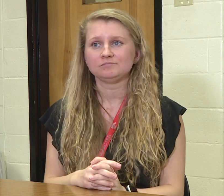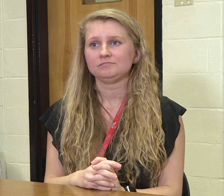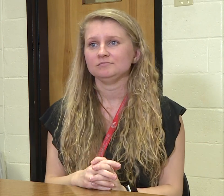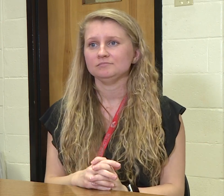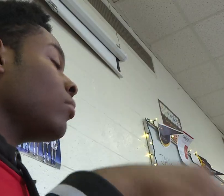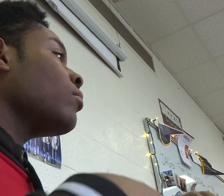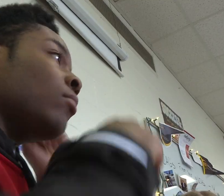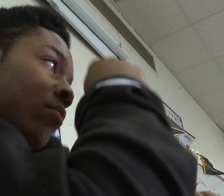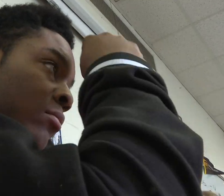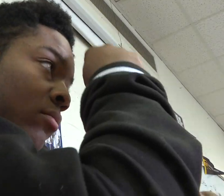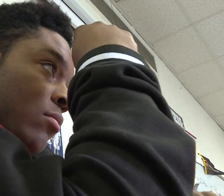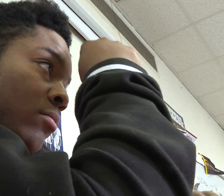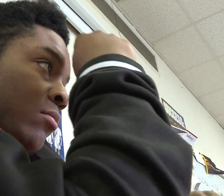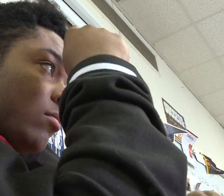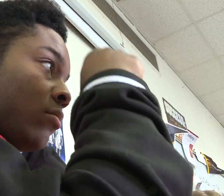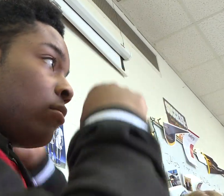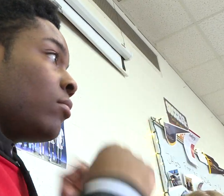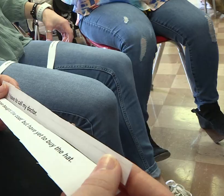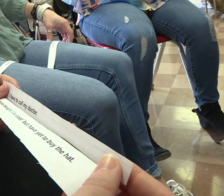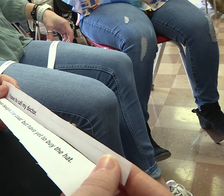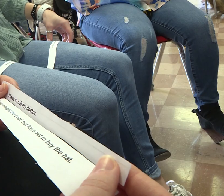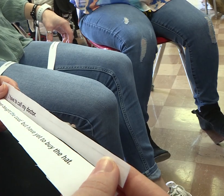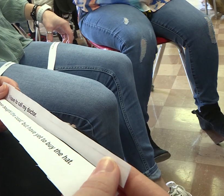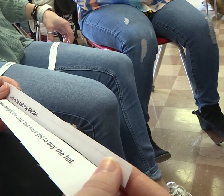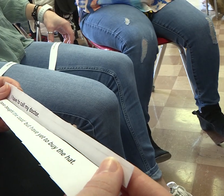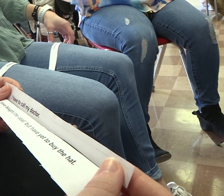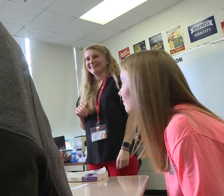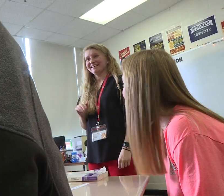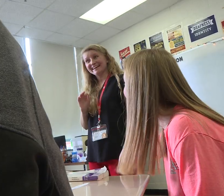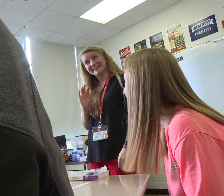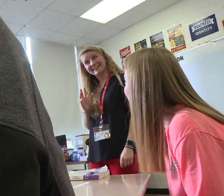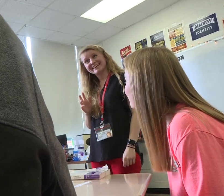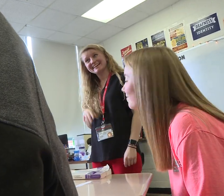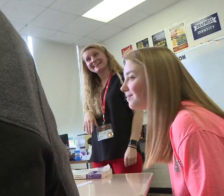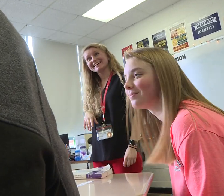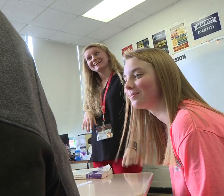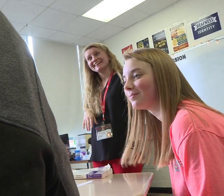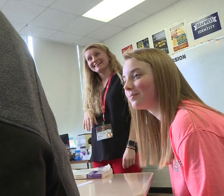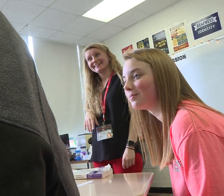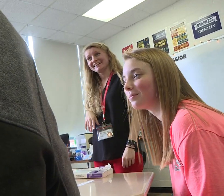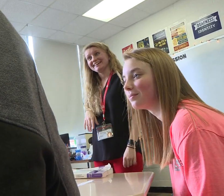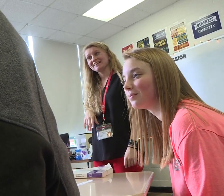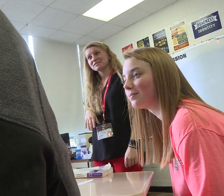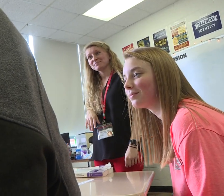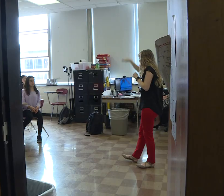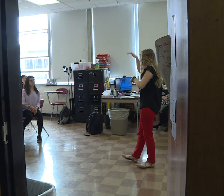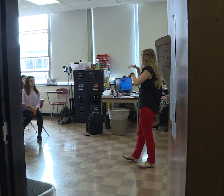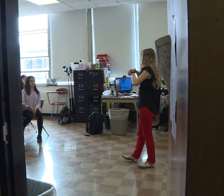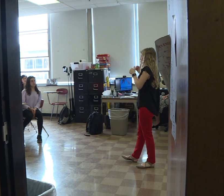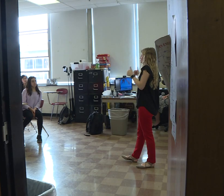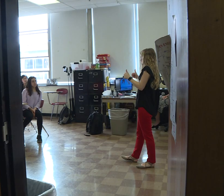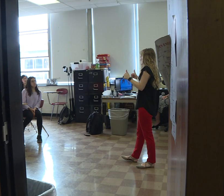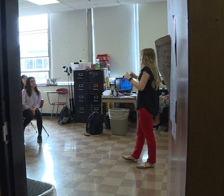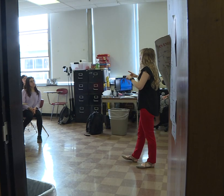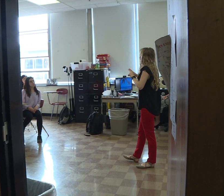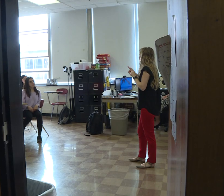them. There are just two units of the class right now, but the interest is strong to make it a four-year program. When it comes to enthusiasm,